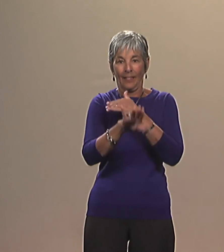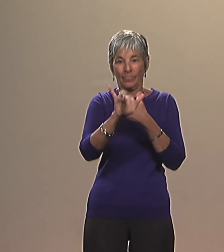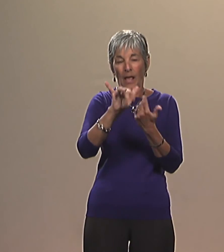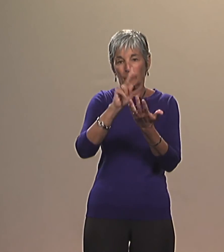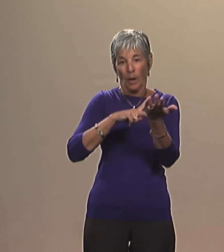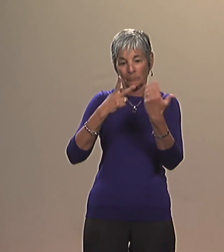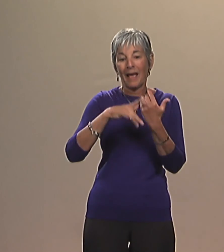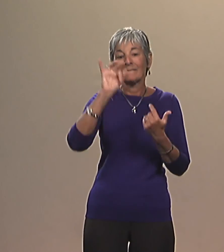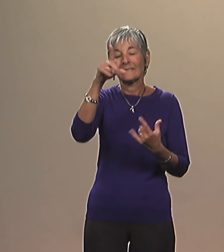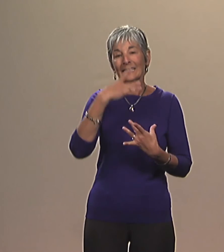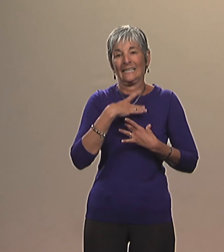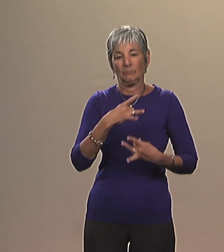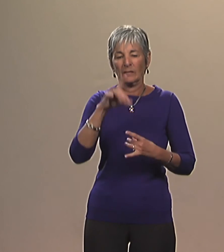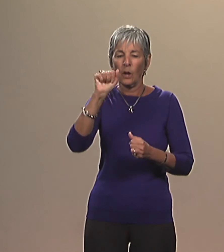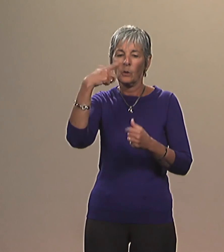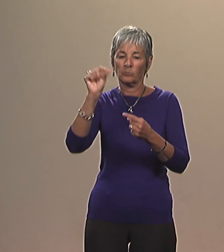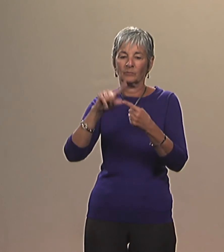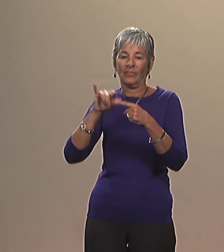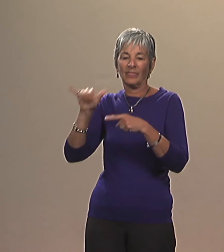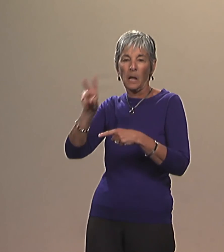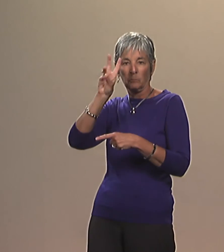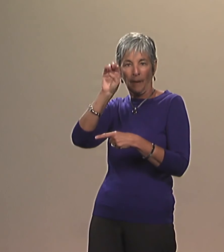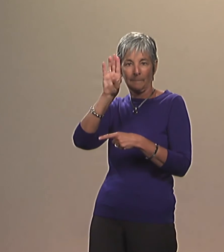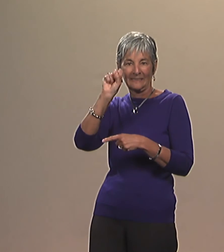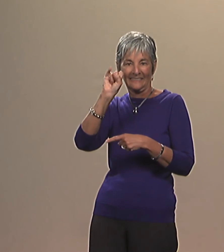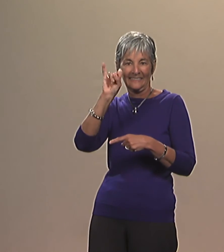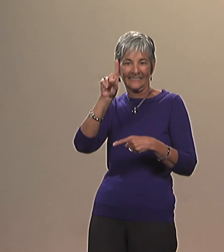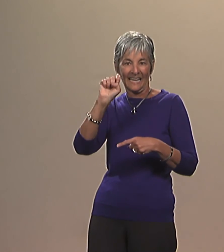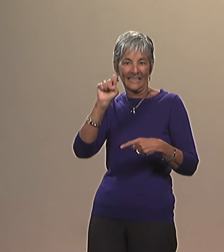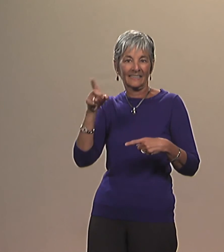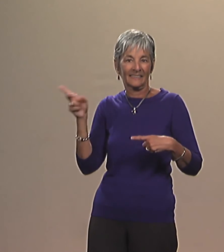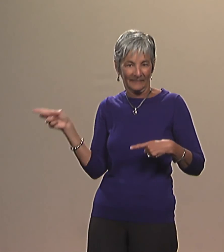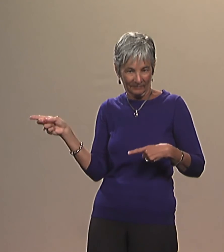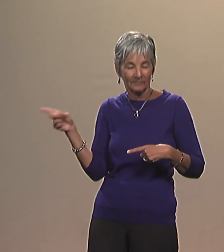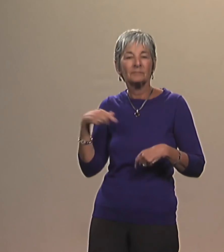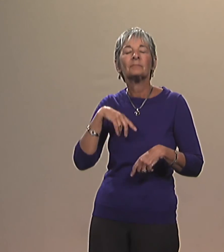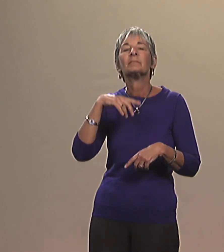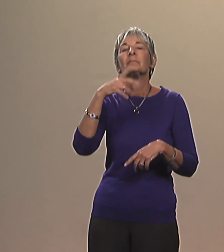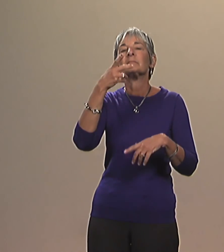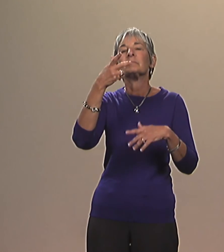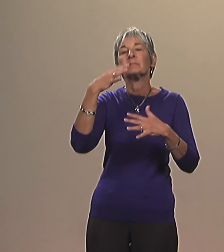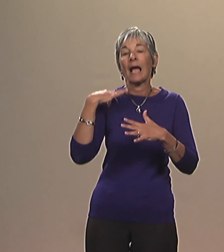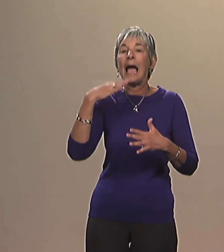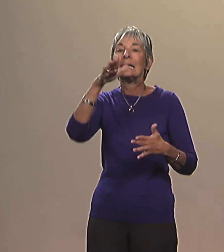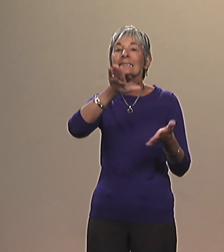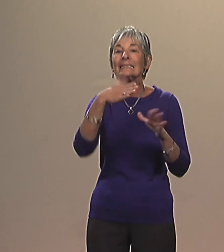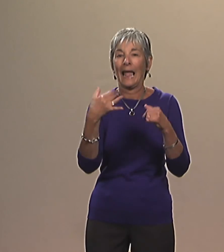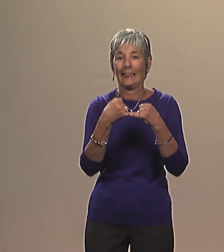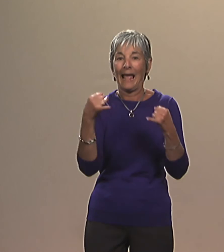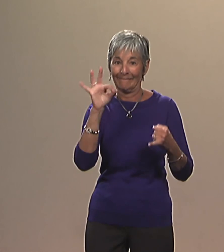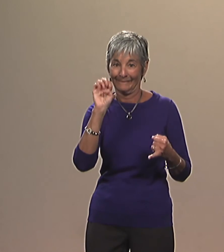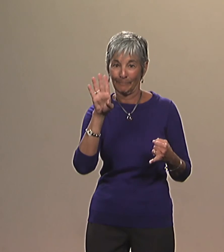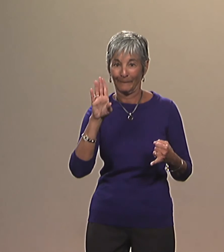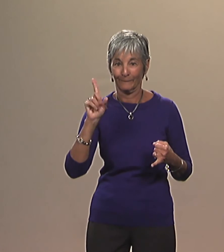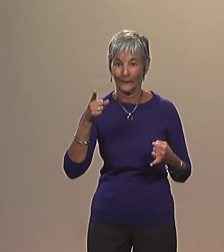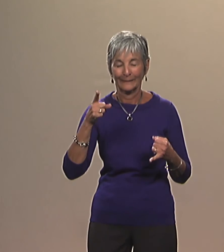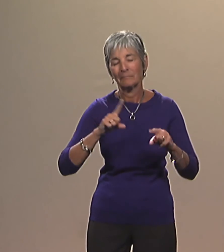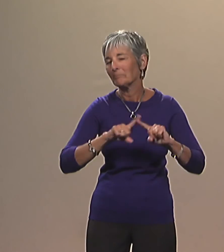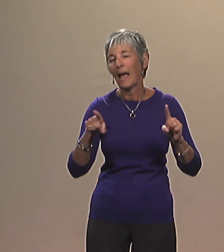program. And if you are interested, on the website it says that the application deadline is February 1st. But we